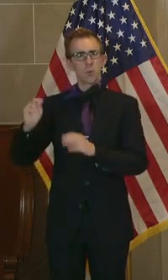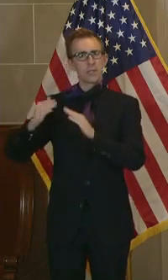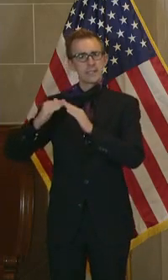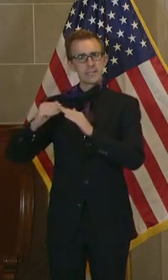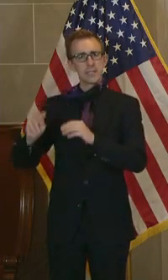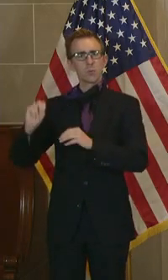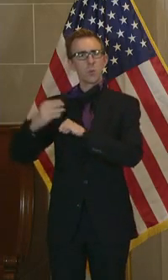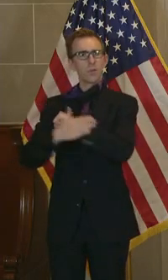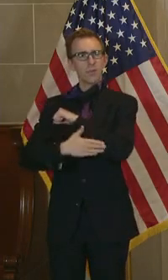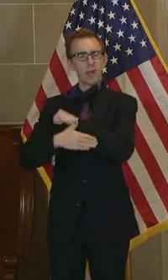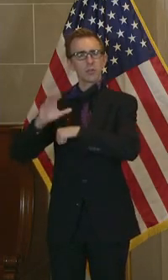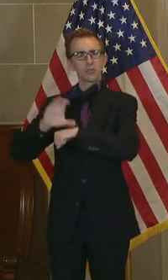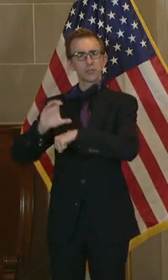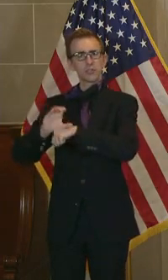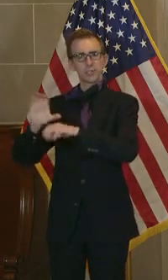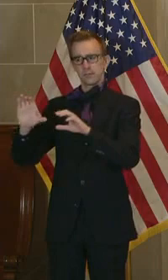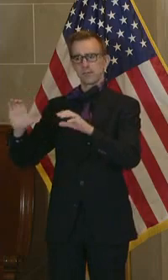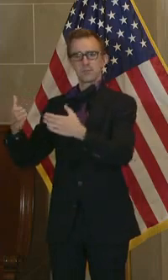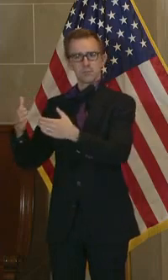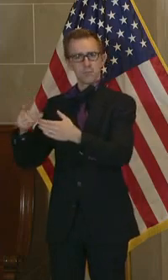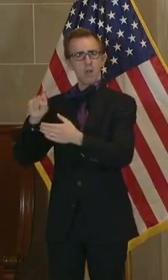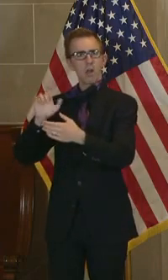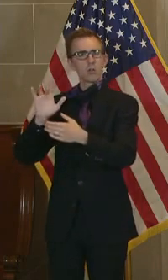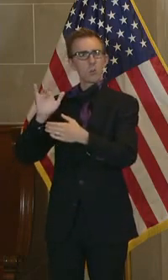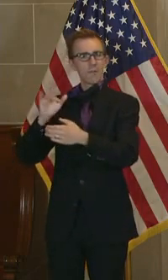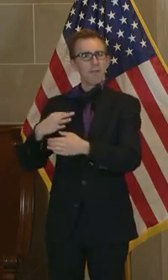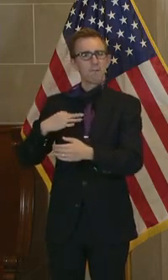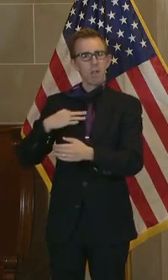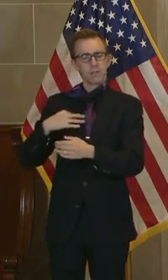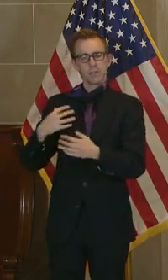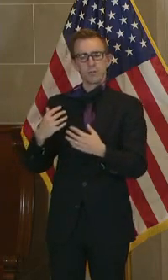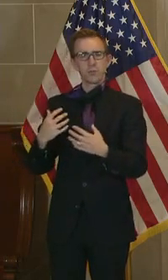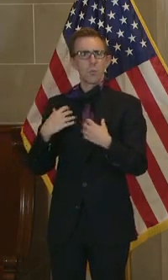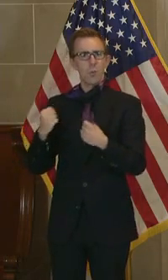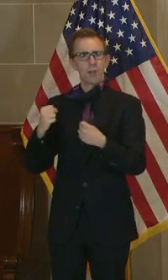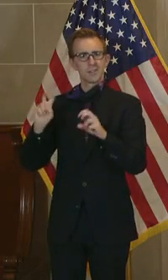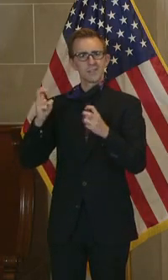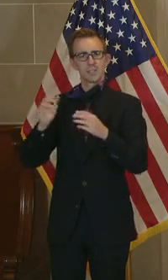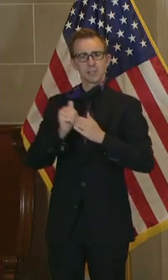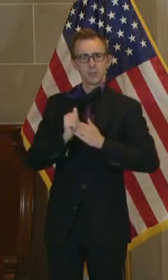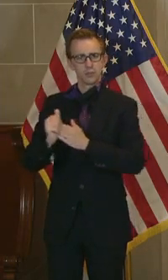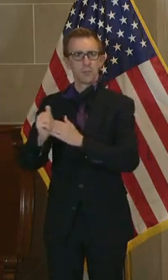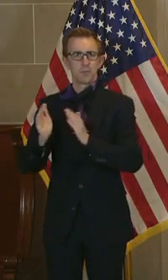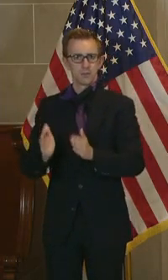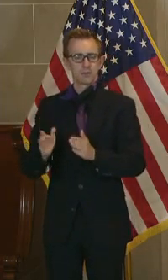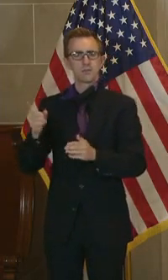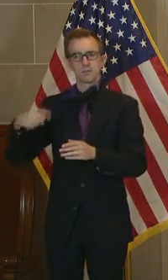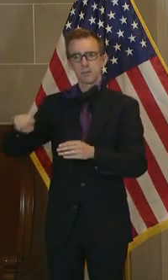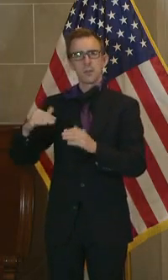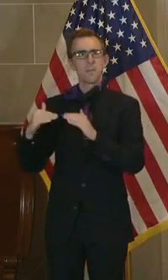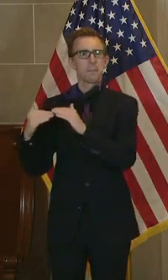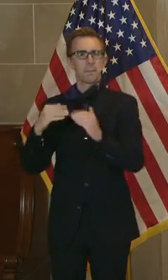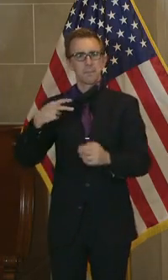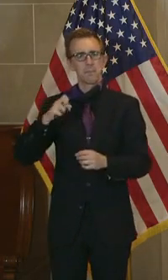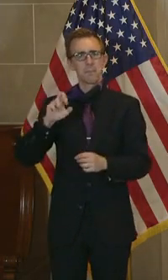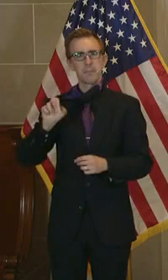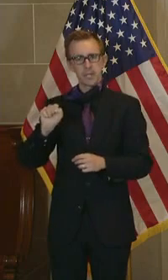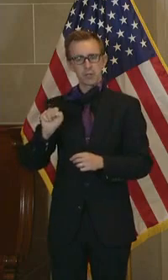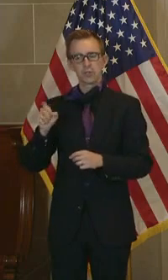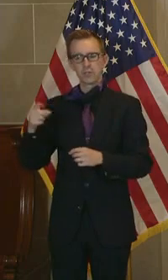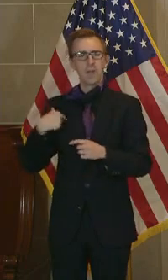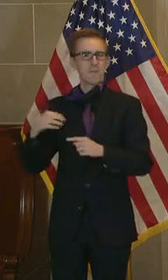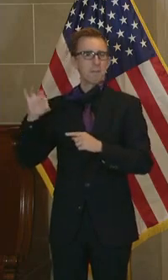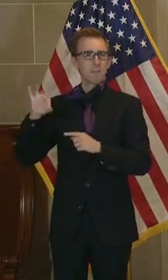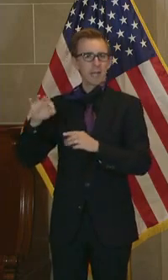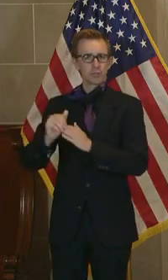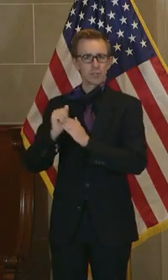County churches, featuring 125 volunteer wellness champions who are trusted peers designated by pastors to